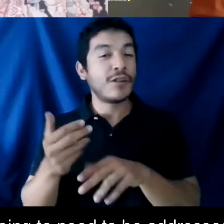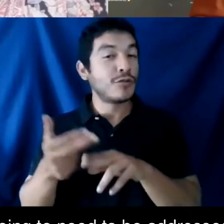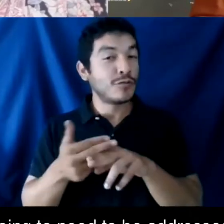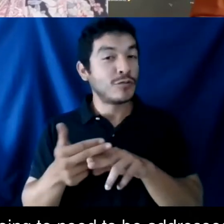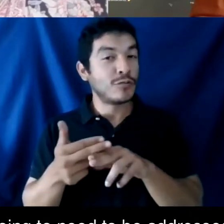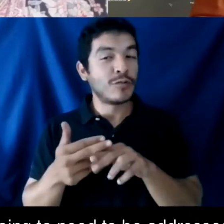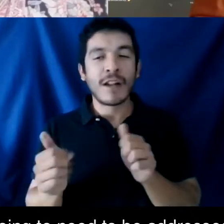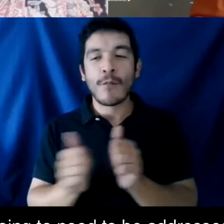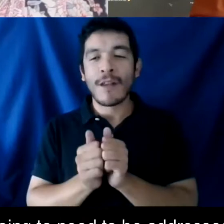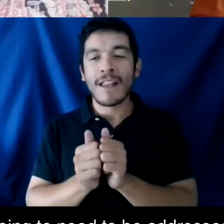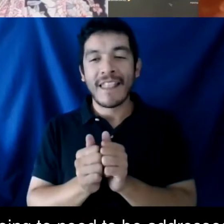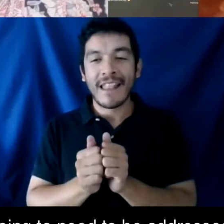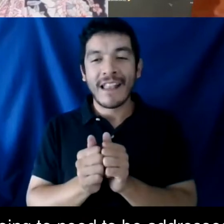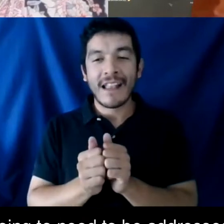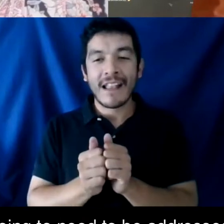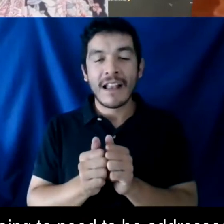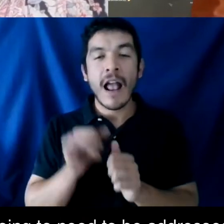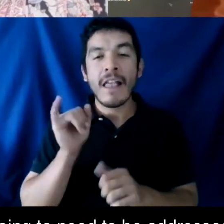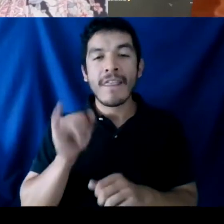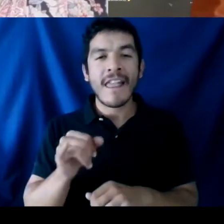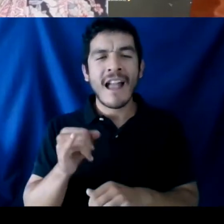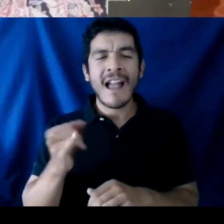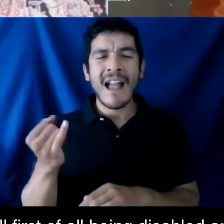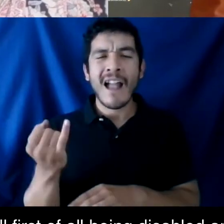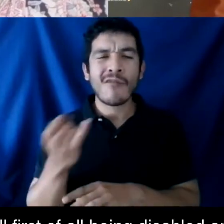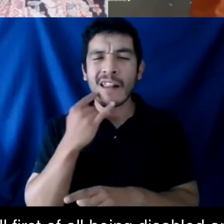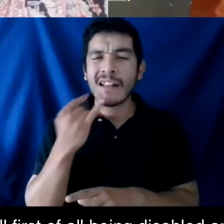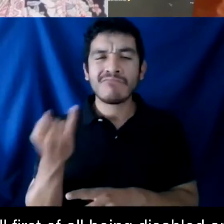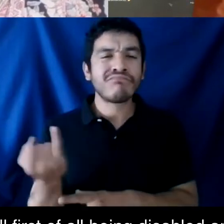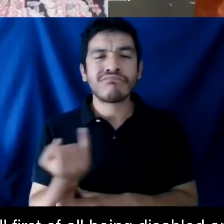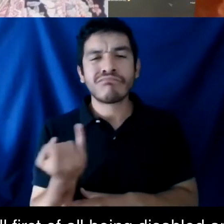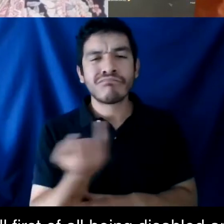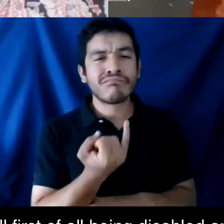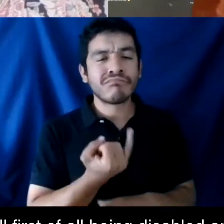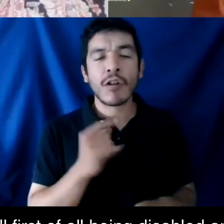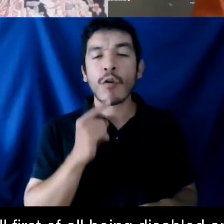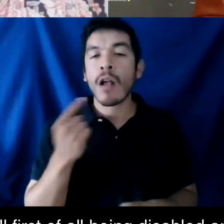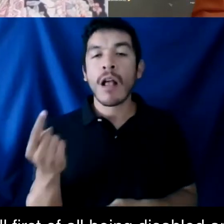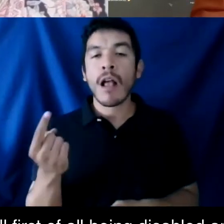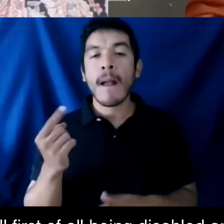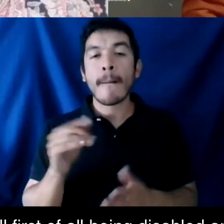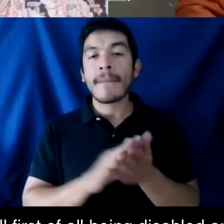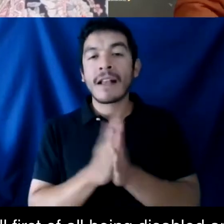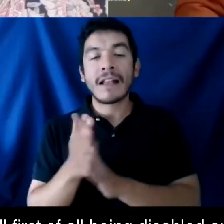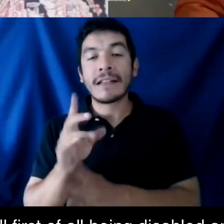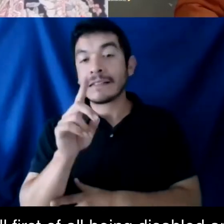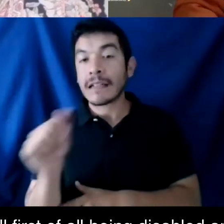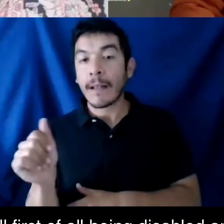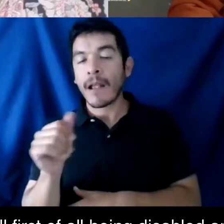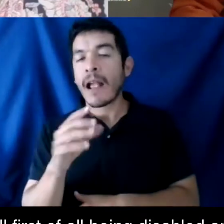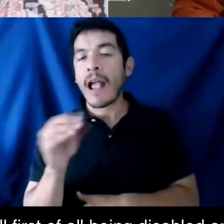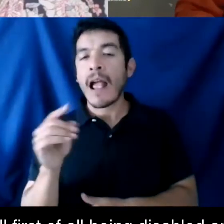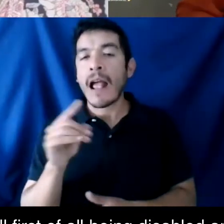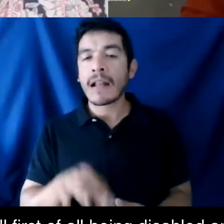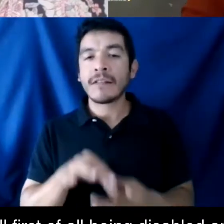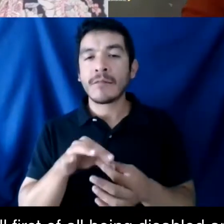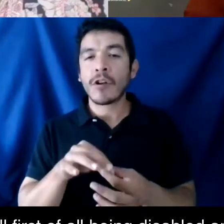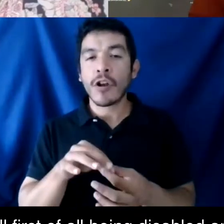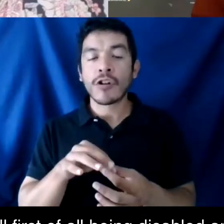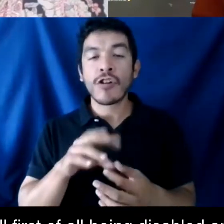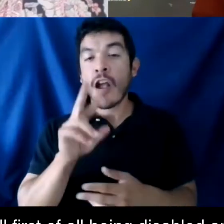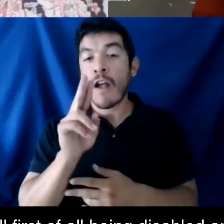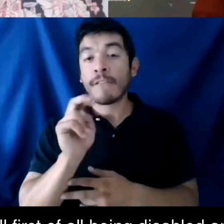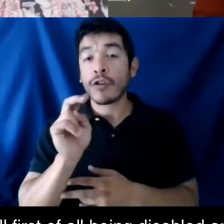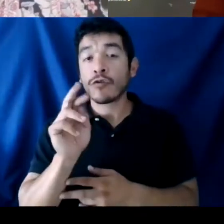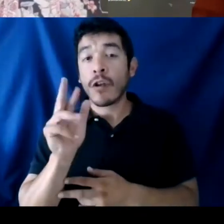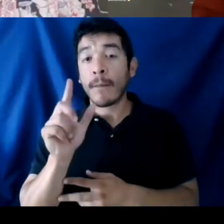with the isolation that comes with, well, first of all, being disabled and being especially vulnerable